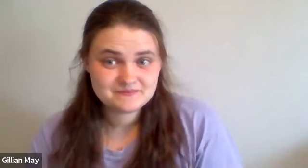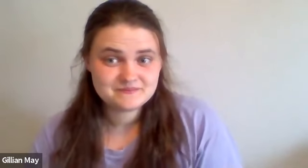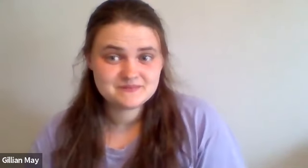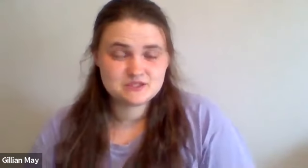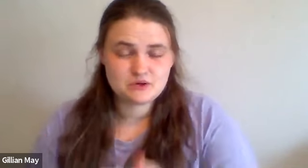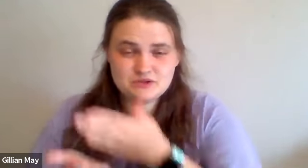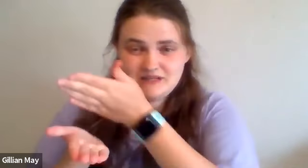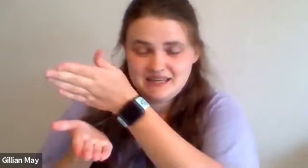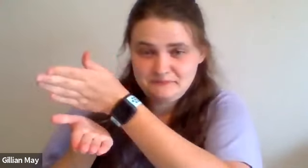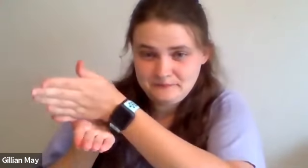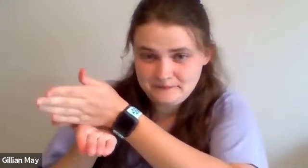I'll do it again.